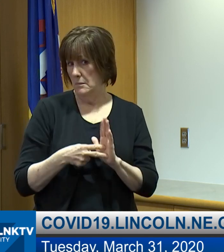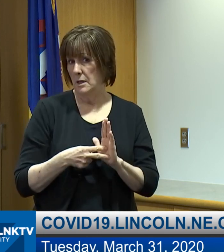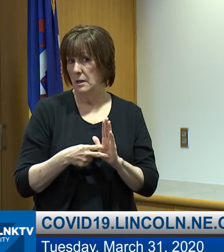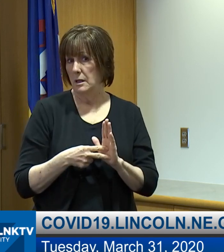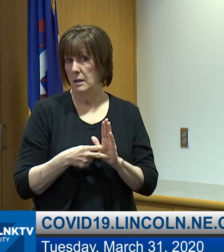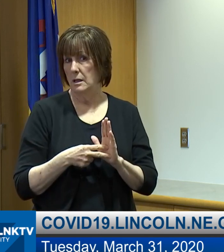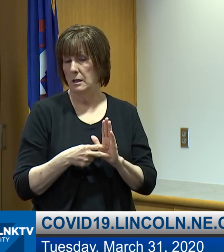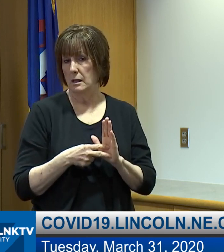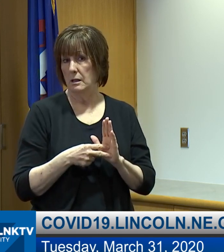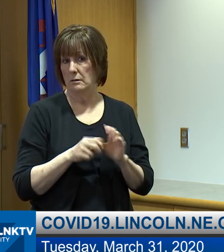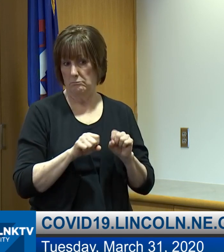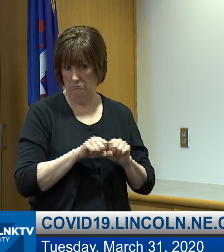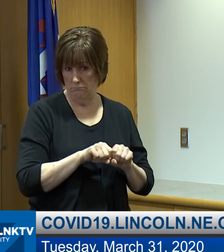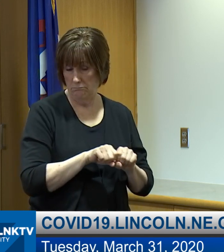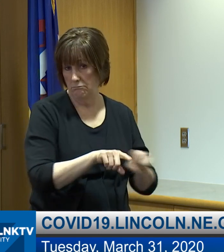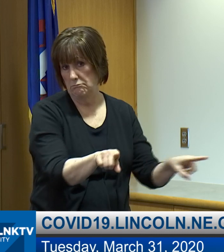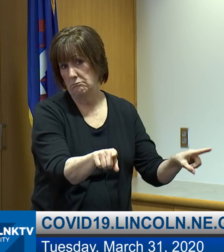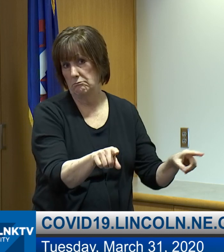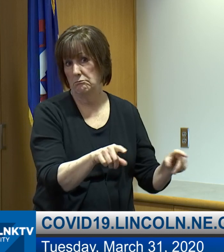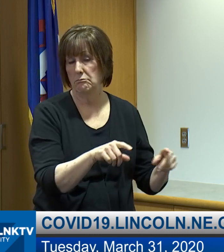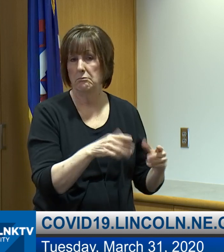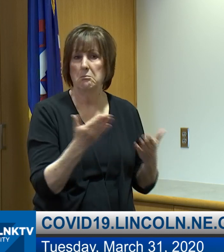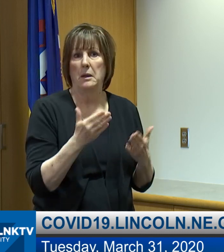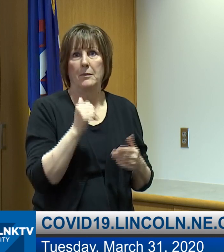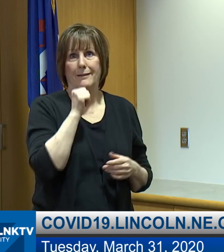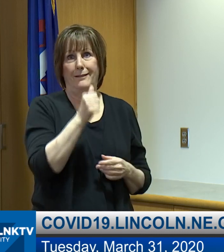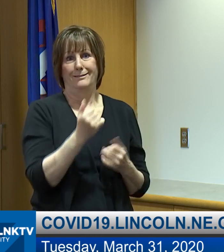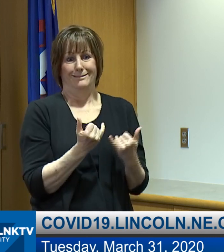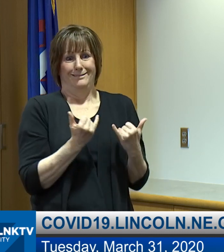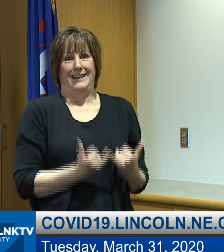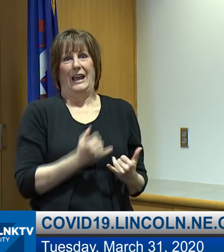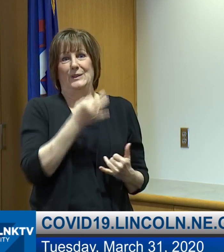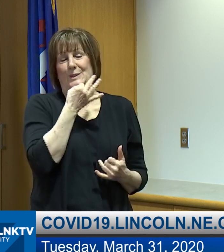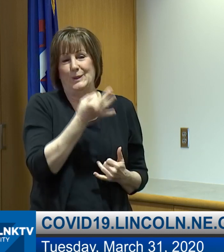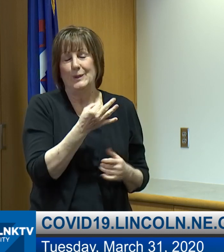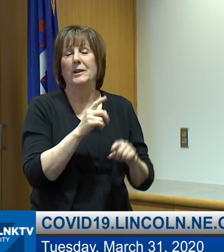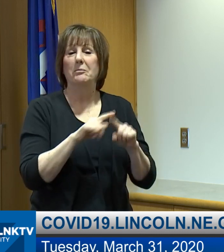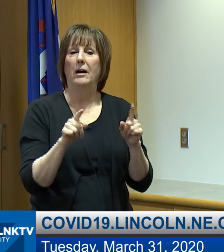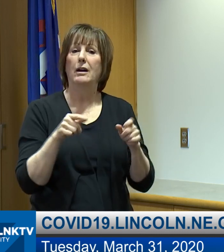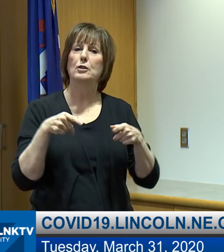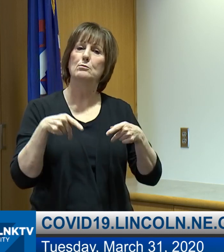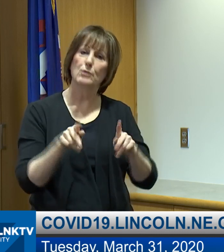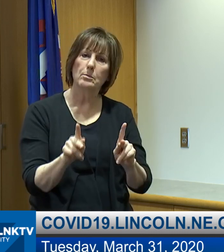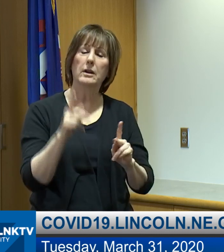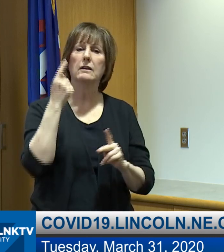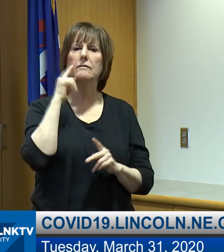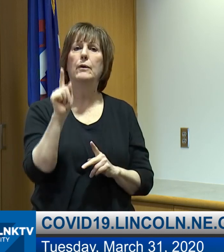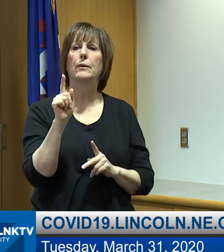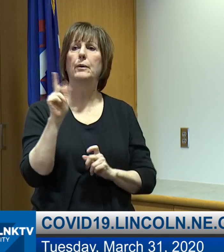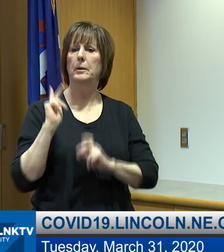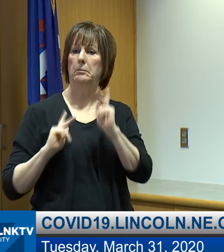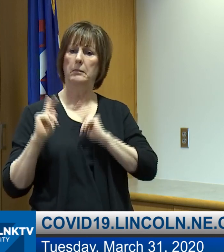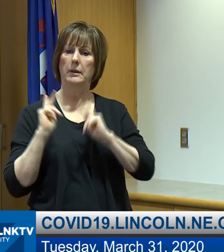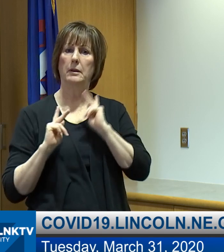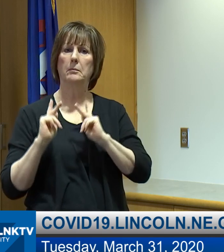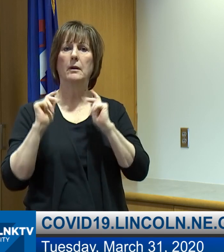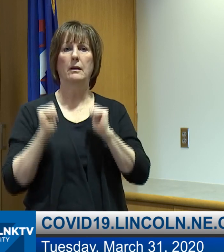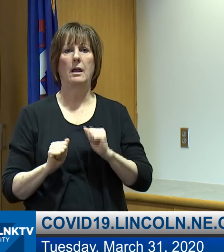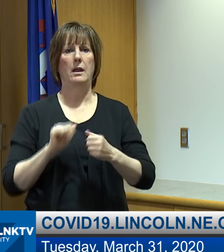out originally, maybe just not quite as soon. This does allow for individuals